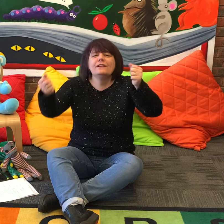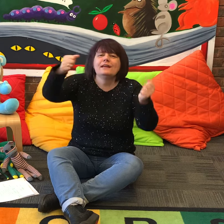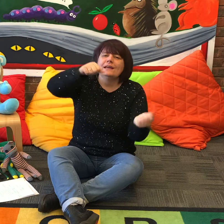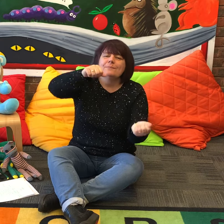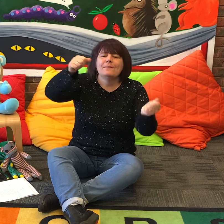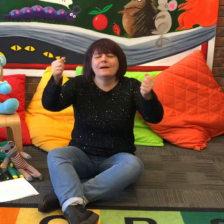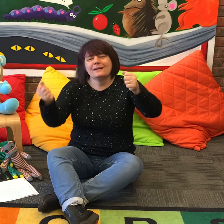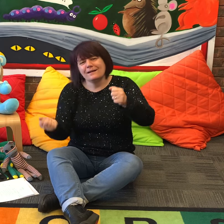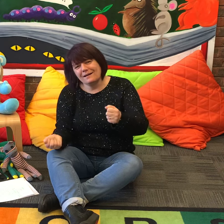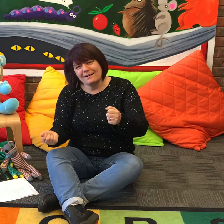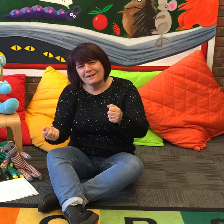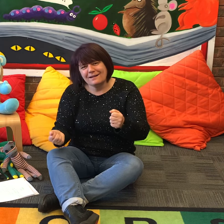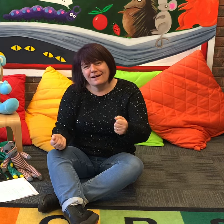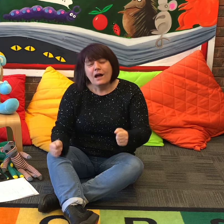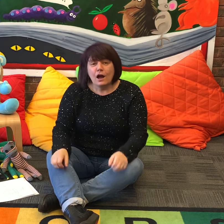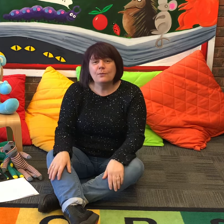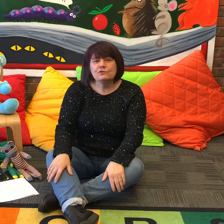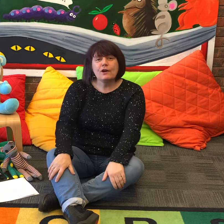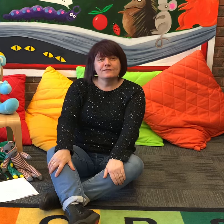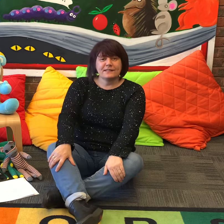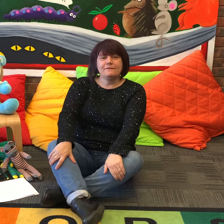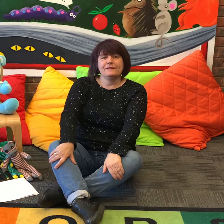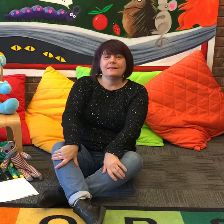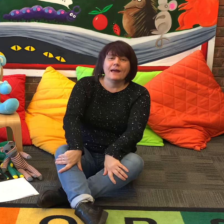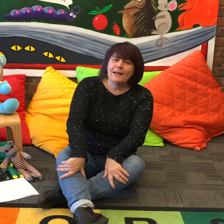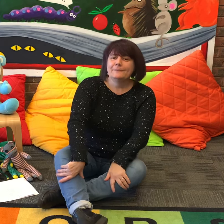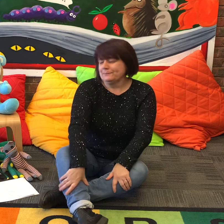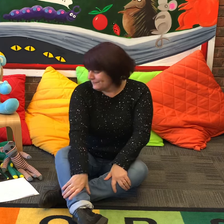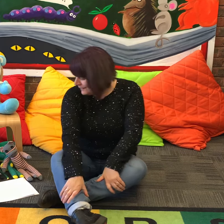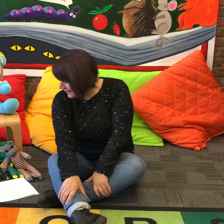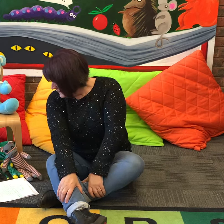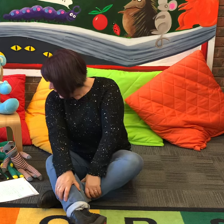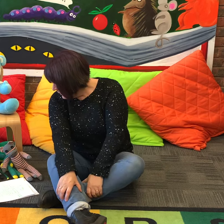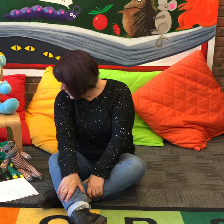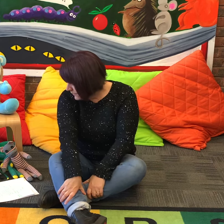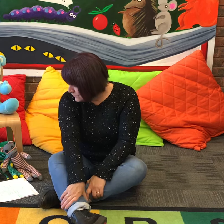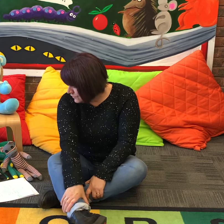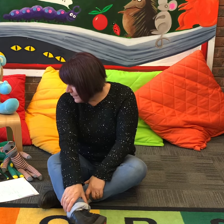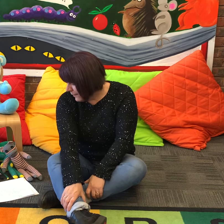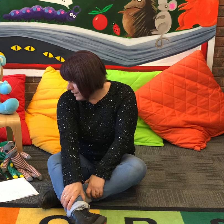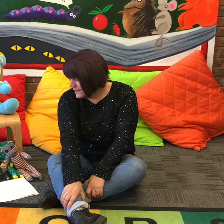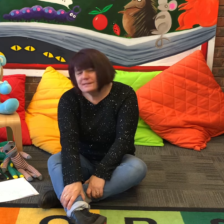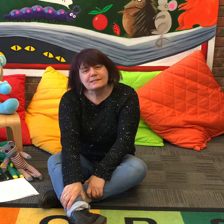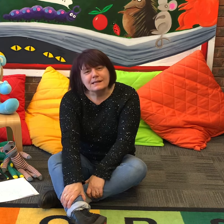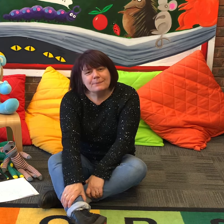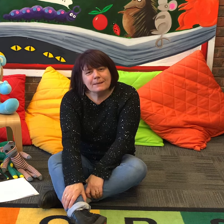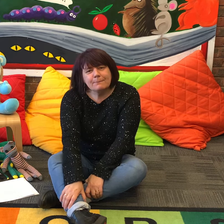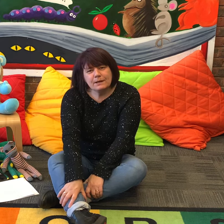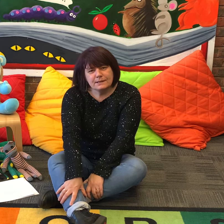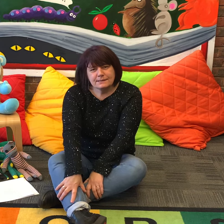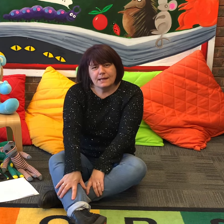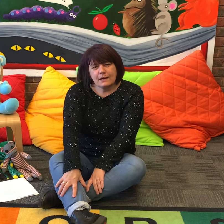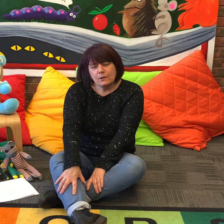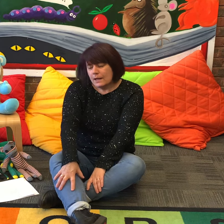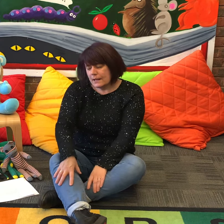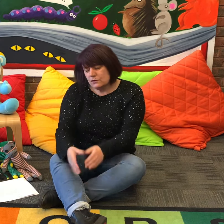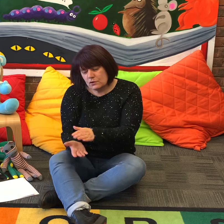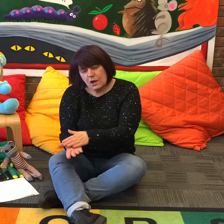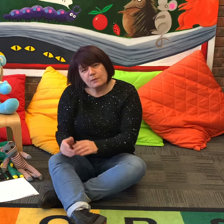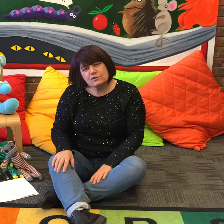in my car. I hope you drove safely there. Now we're going to do our sleeping bunnies now. Can you curl up